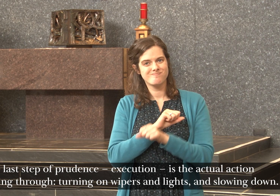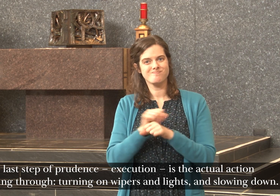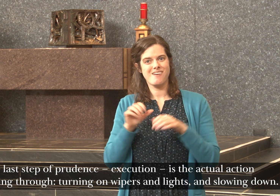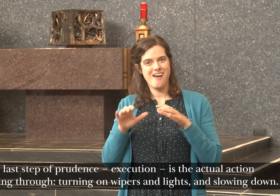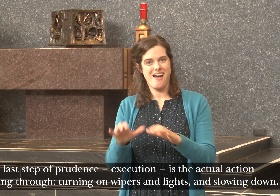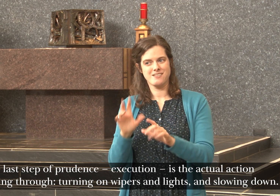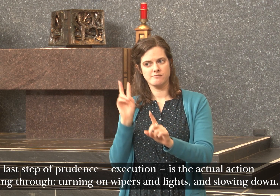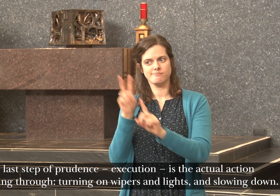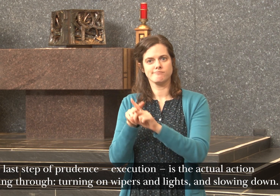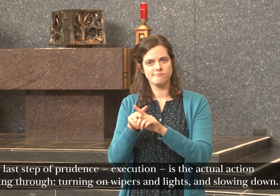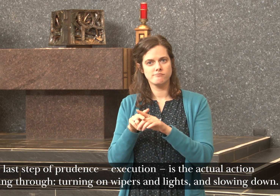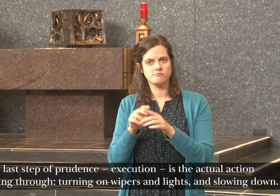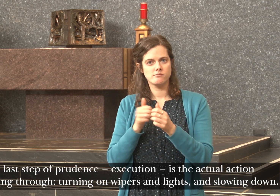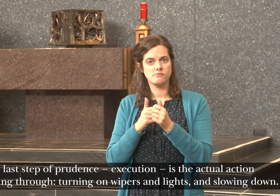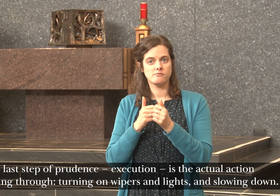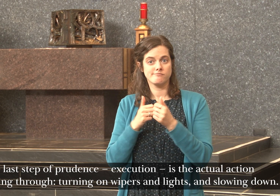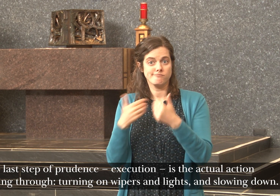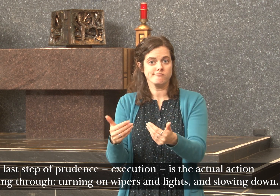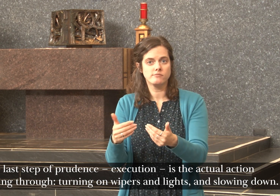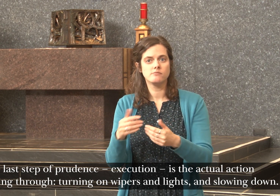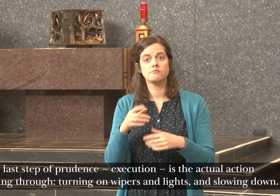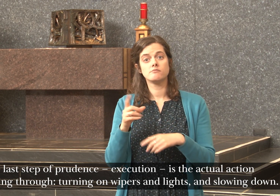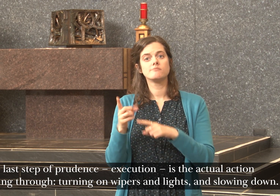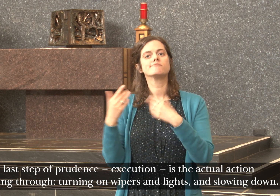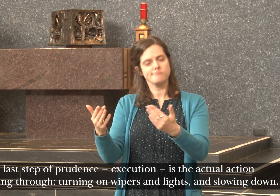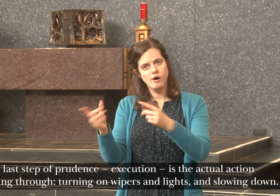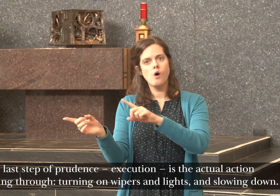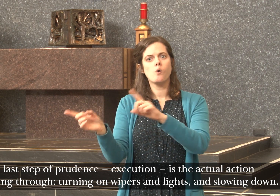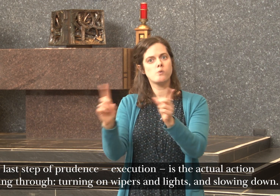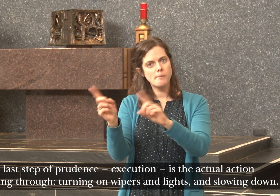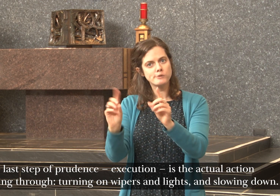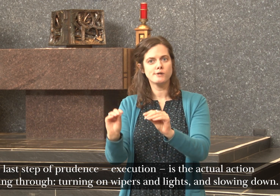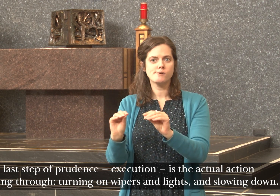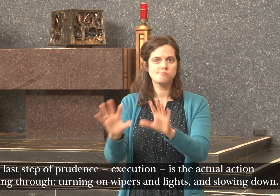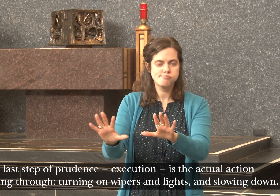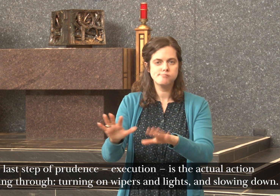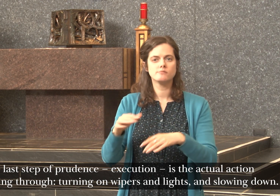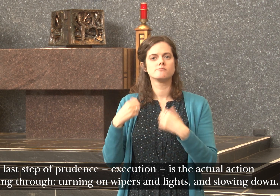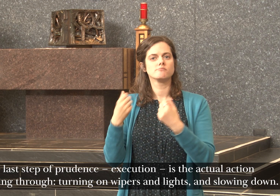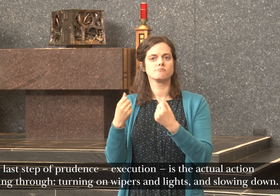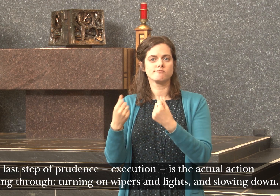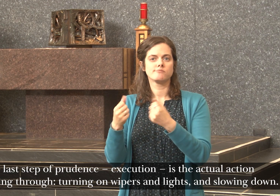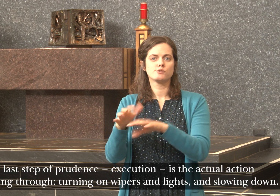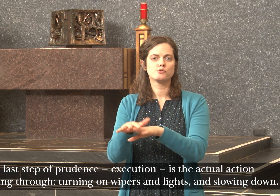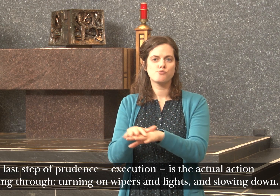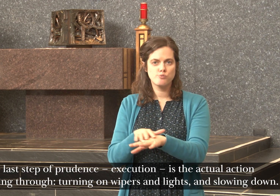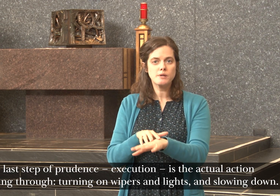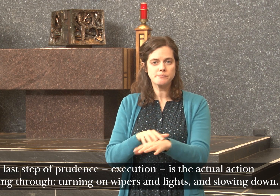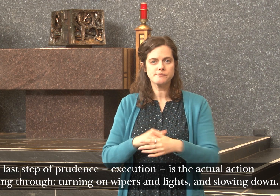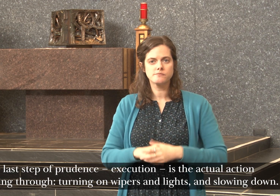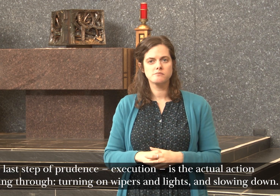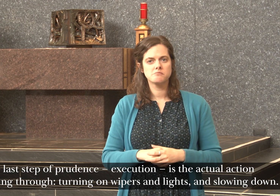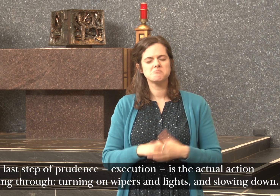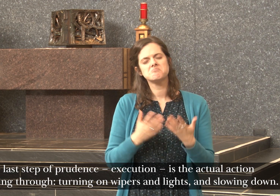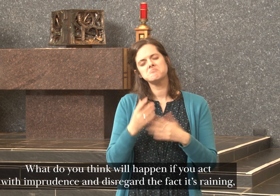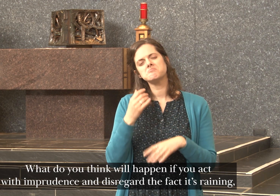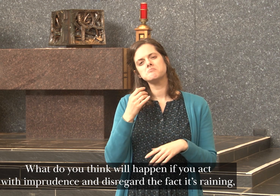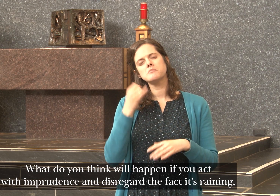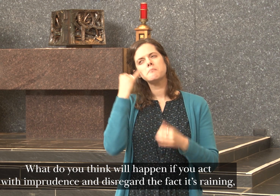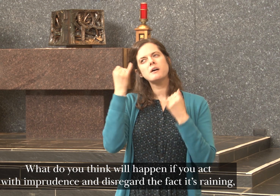execution, is the actual action of following through, turning on wipers and lights and slowing down. What do you think